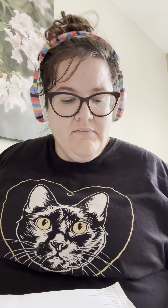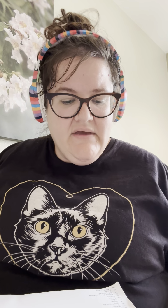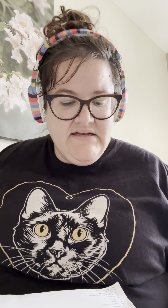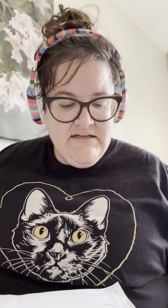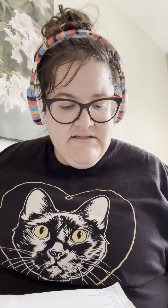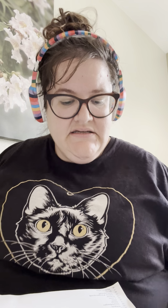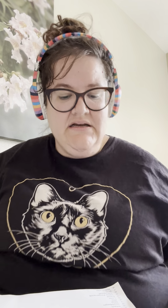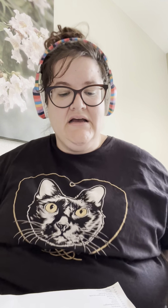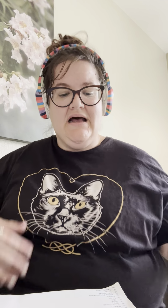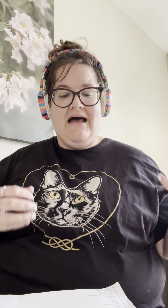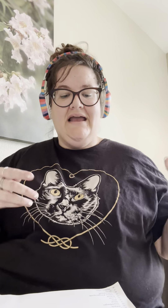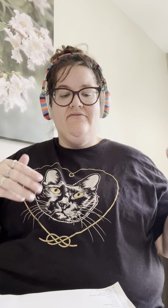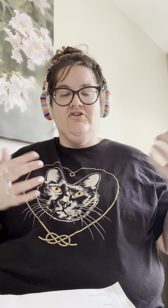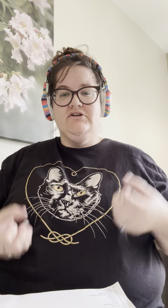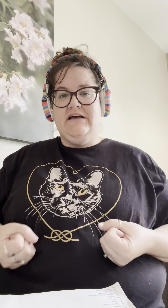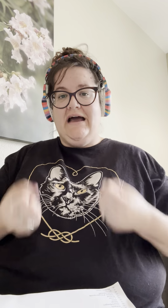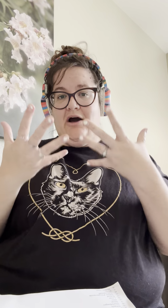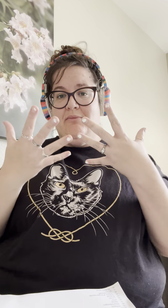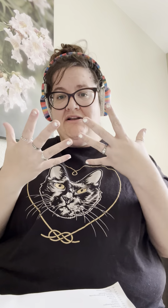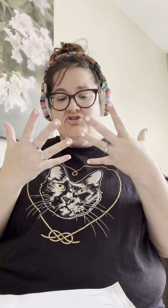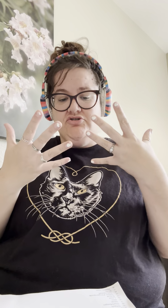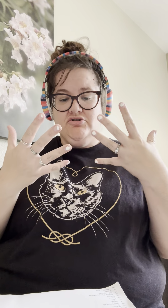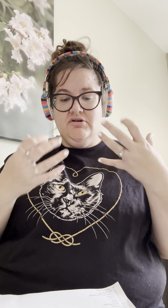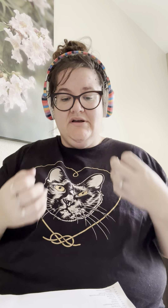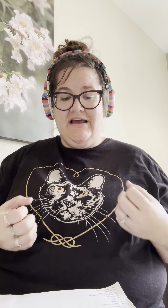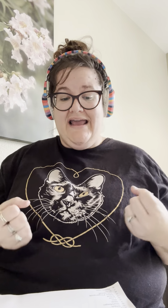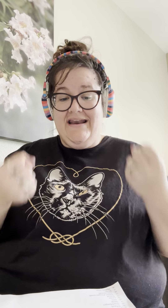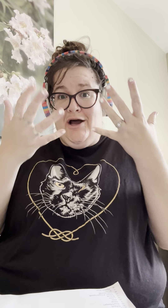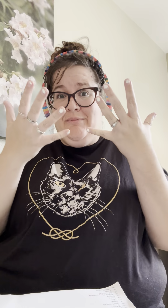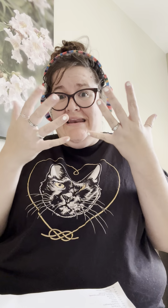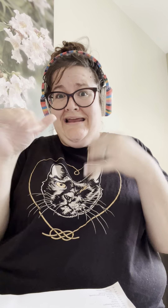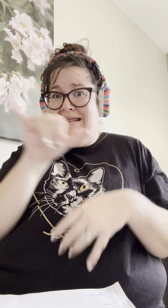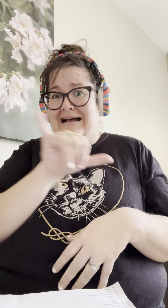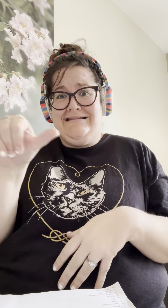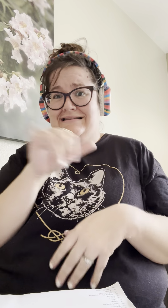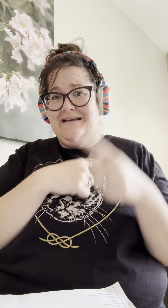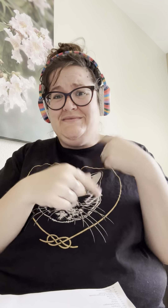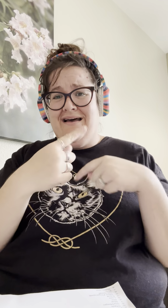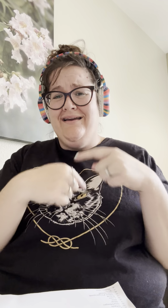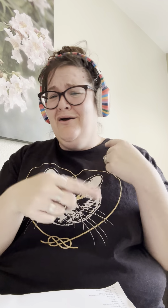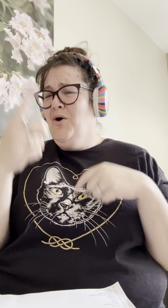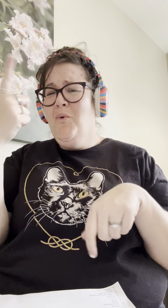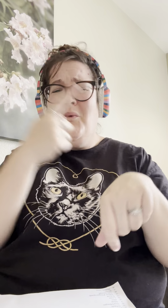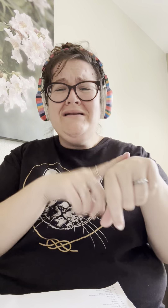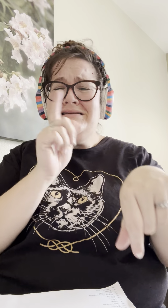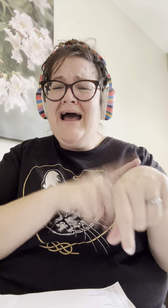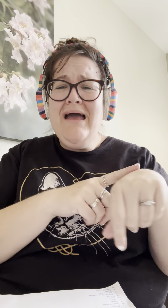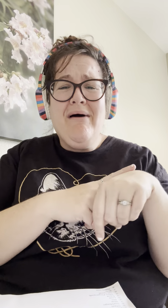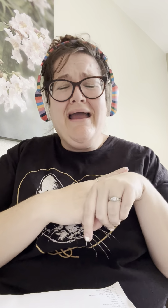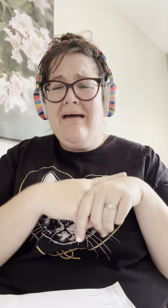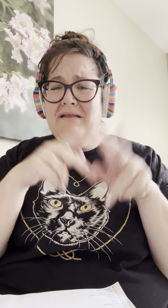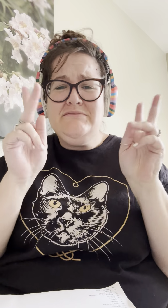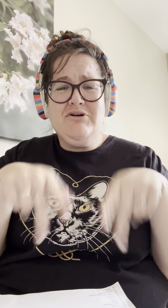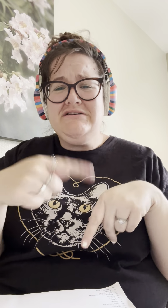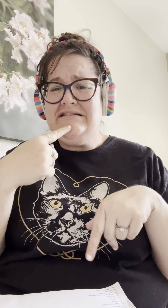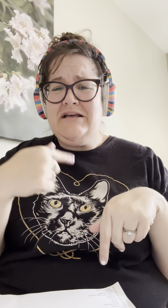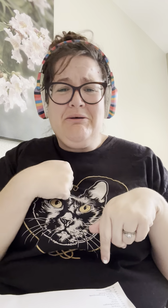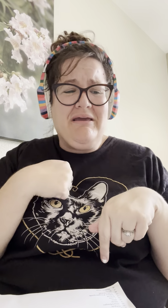Make a sense? I've learned how much and how many as the same sign. One time I had this person tell me, they were